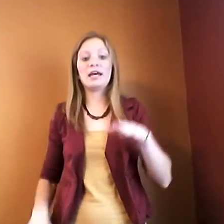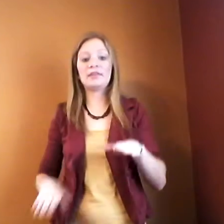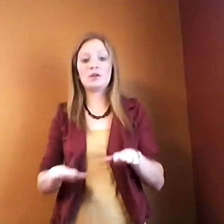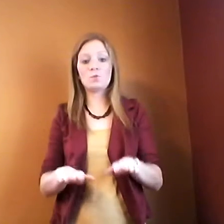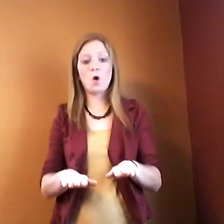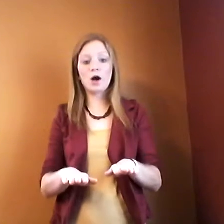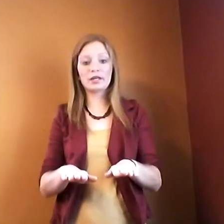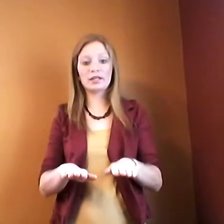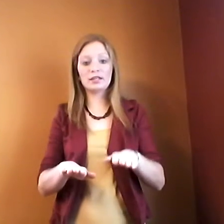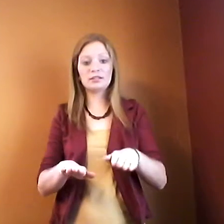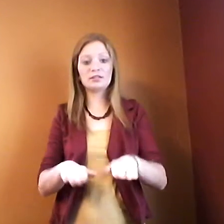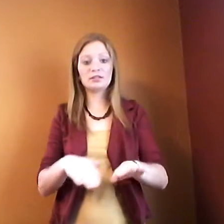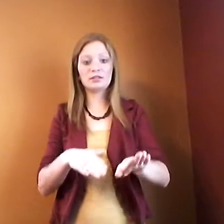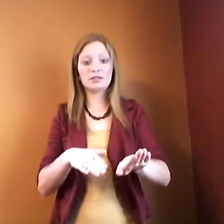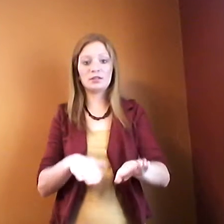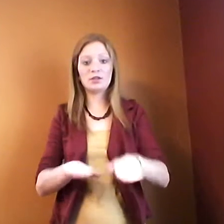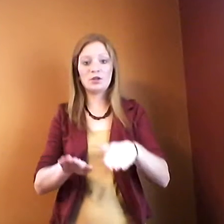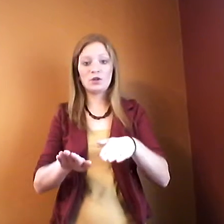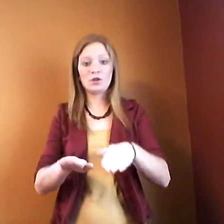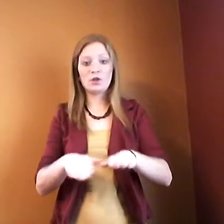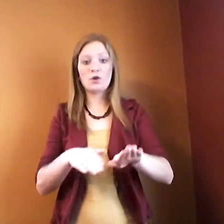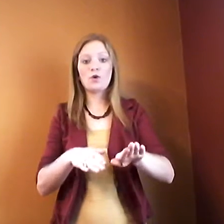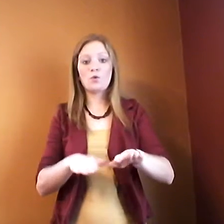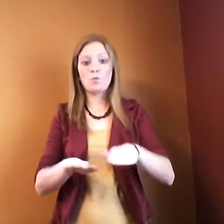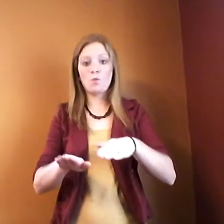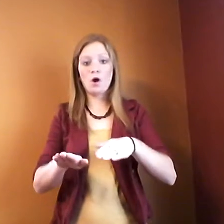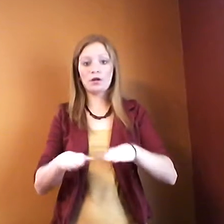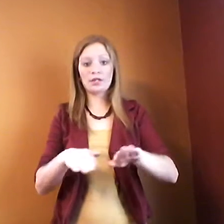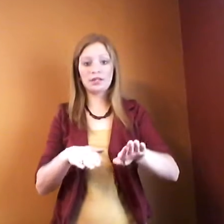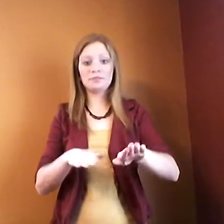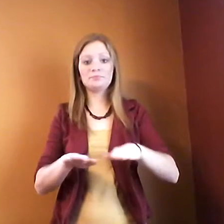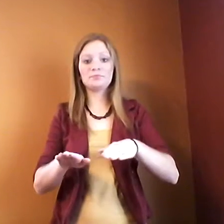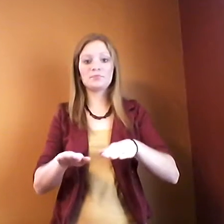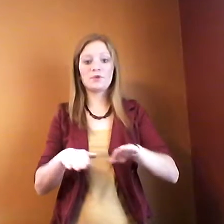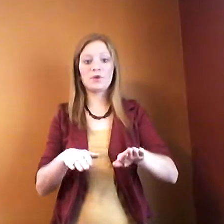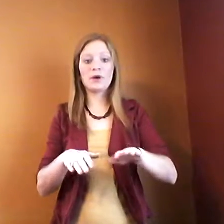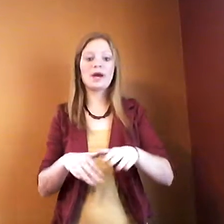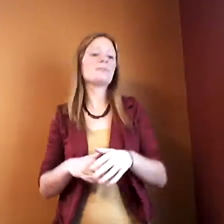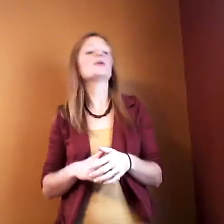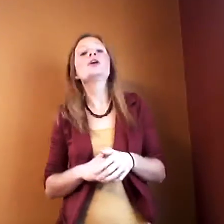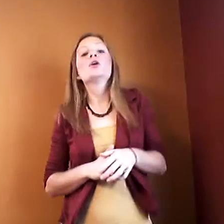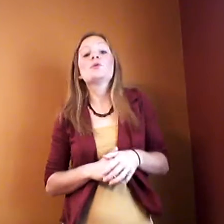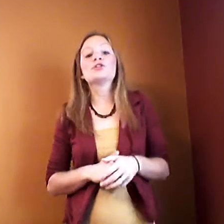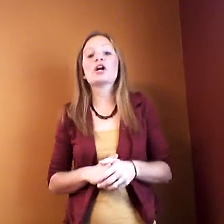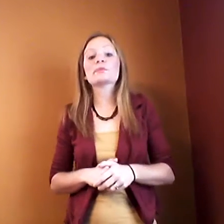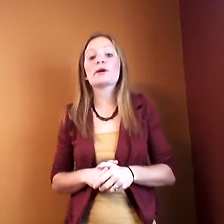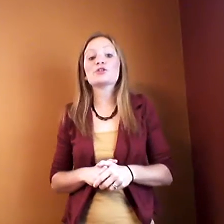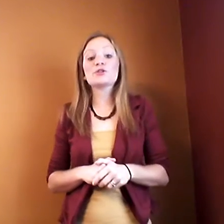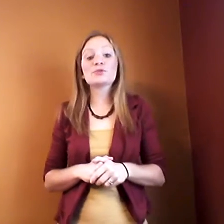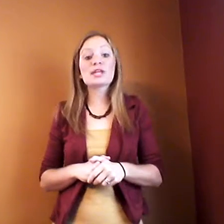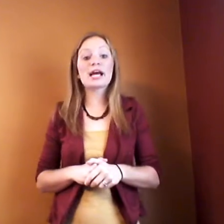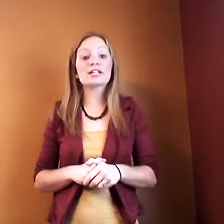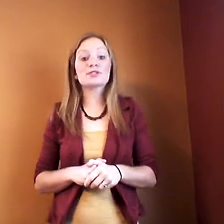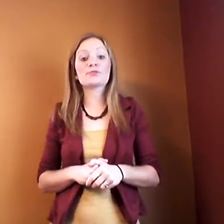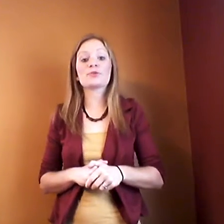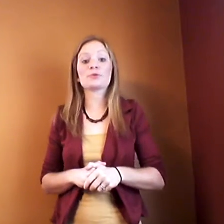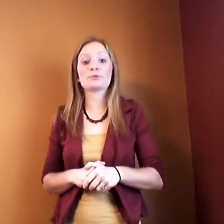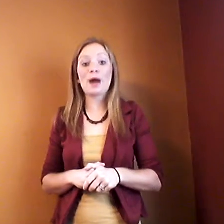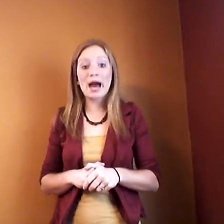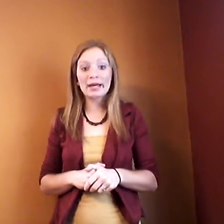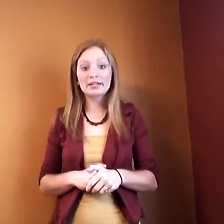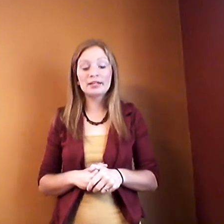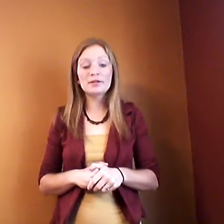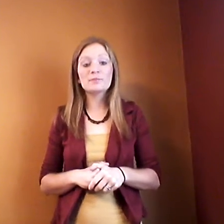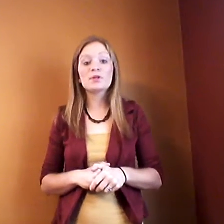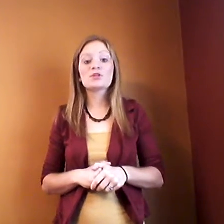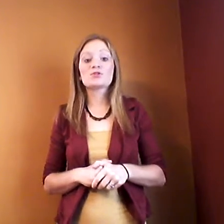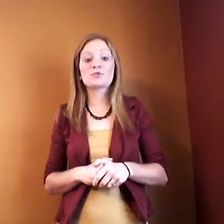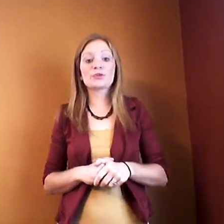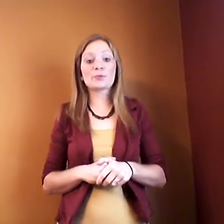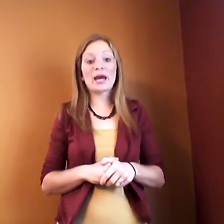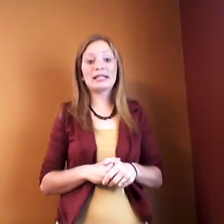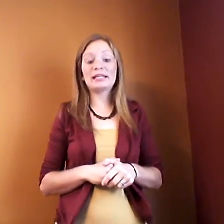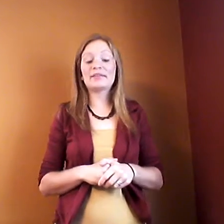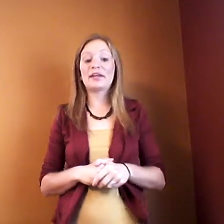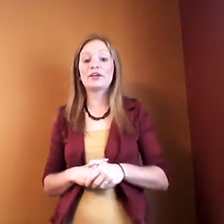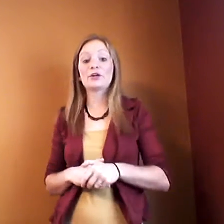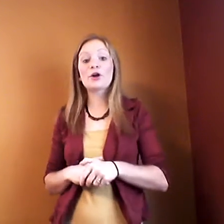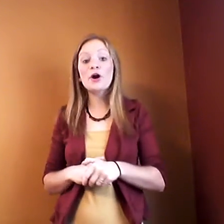then walking. Walking. Okay? We talked about two signs for ride. So if you're riding in like a